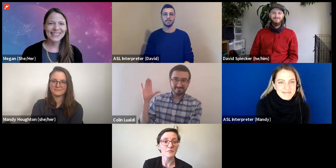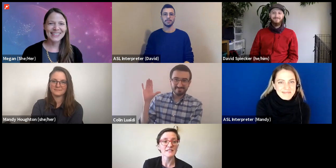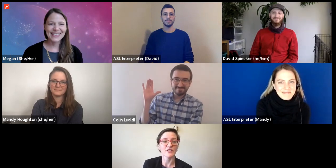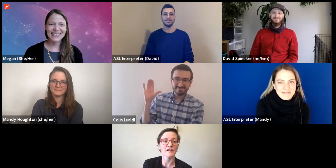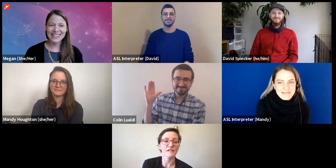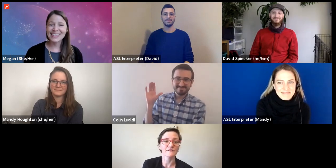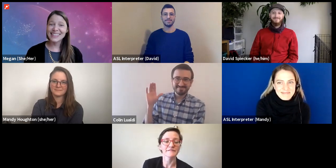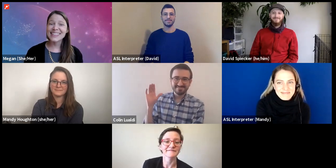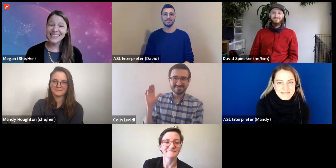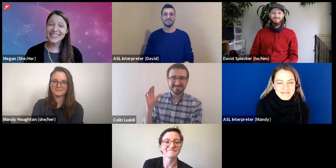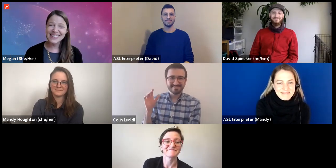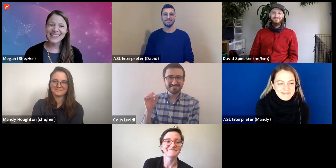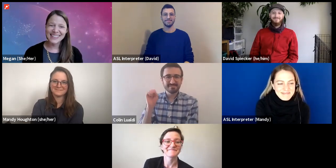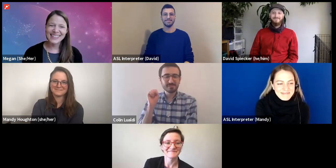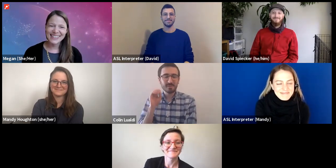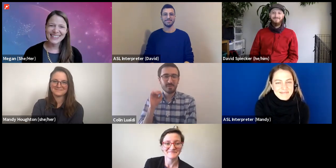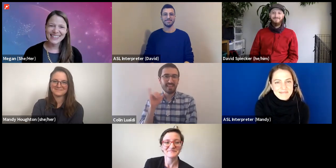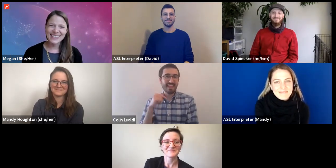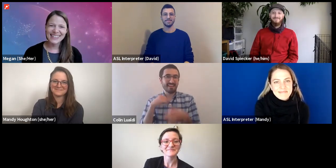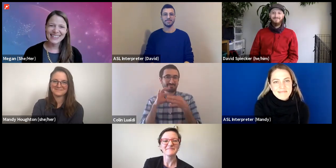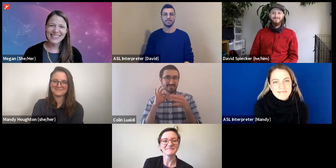I don't mind starting off.